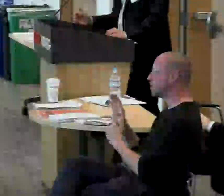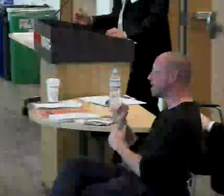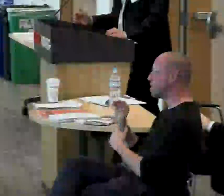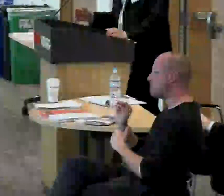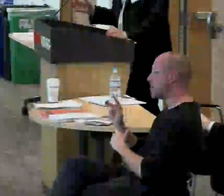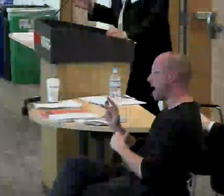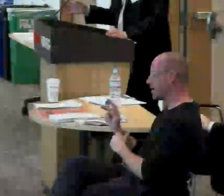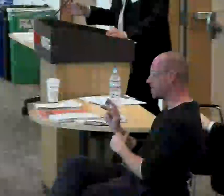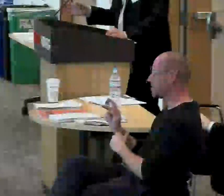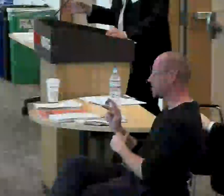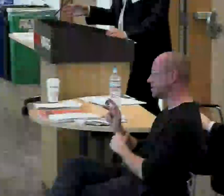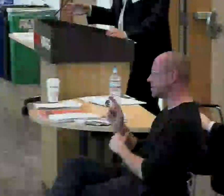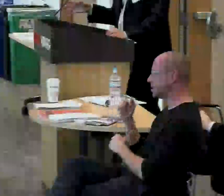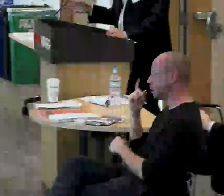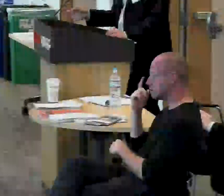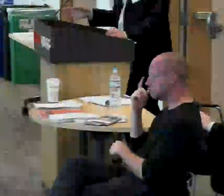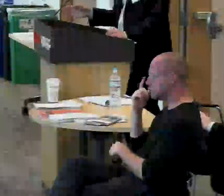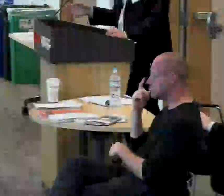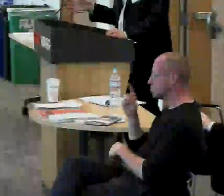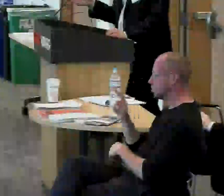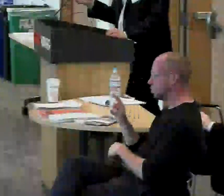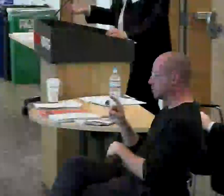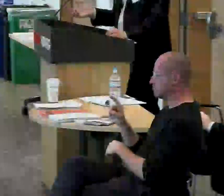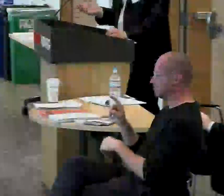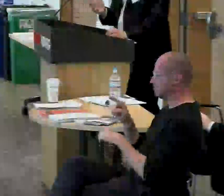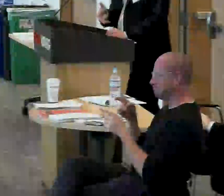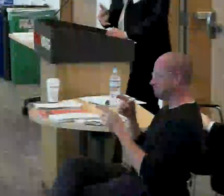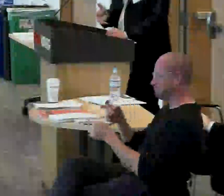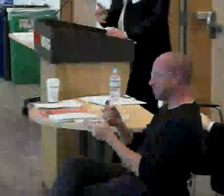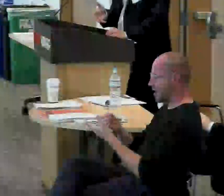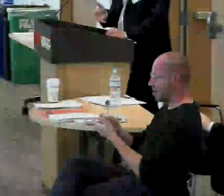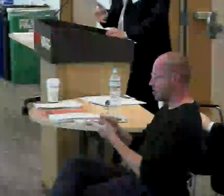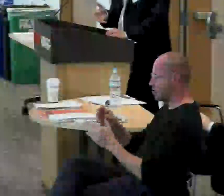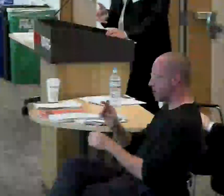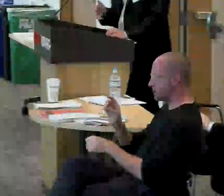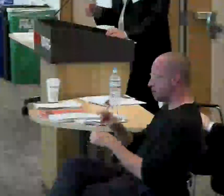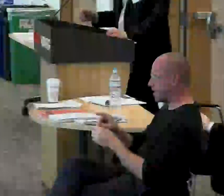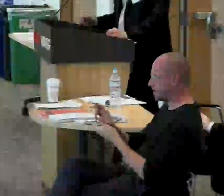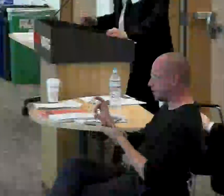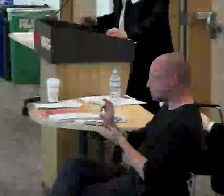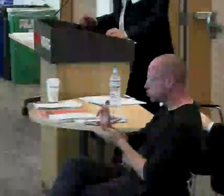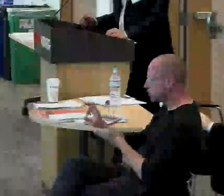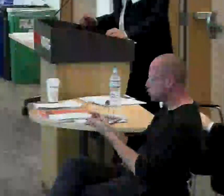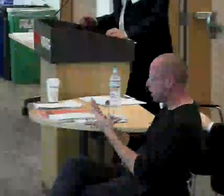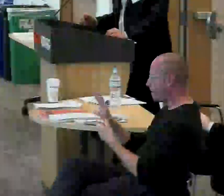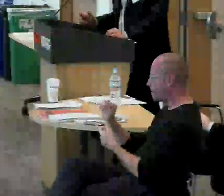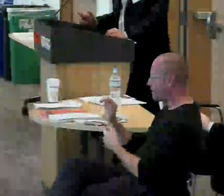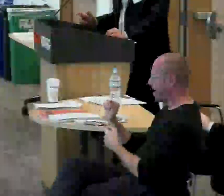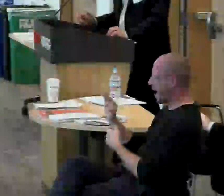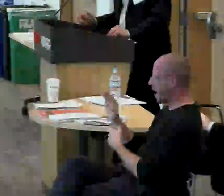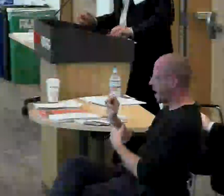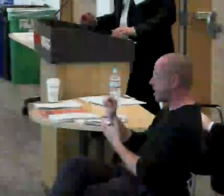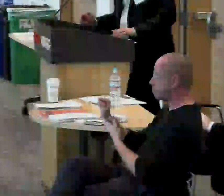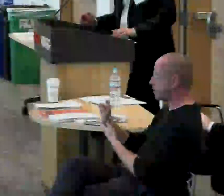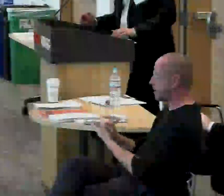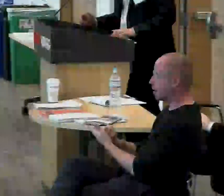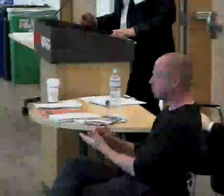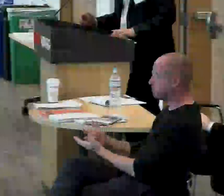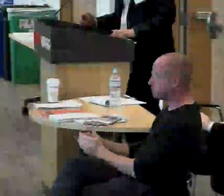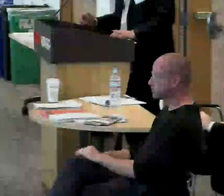to establish a relationship to then do that yourself as far as being able to link those accounts to fund your ABLE